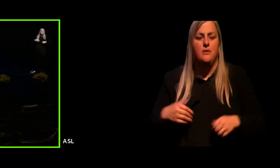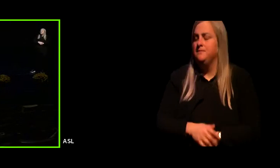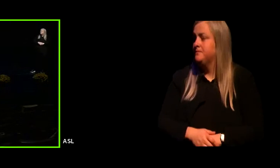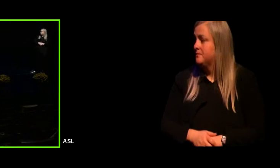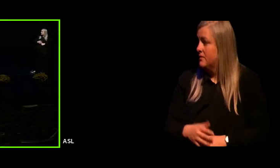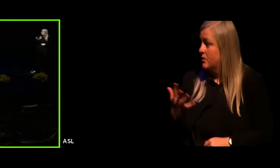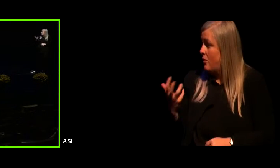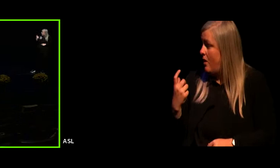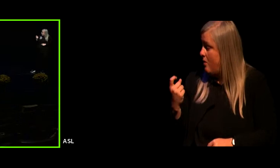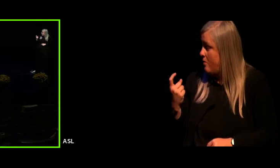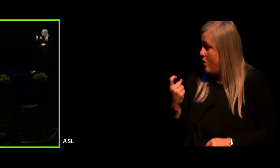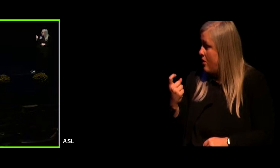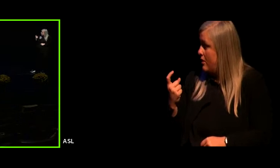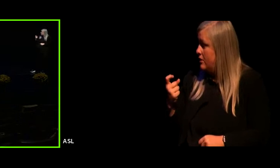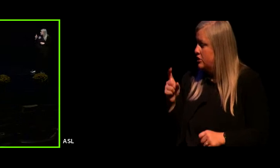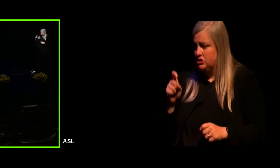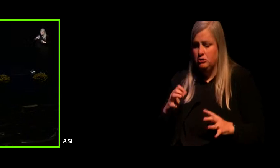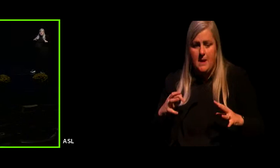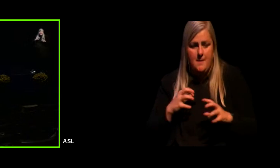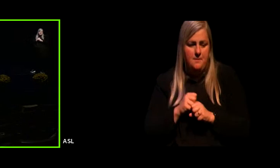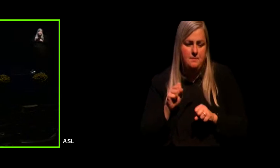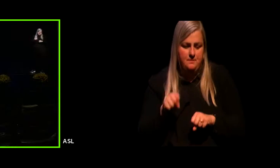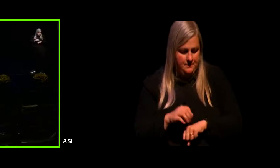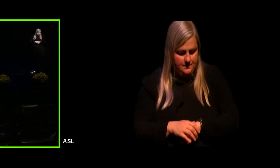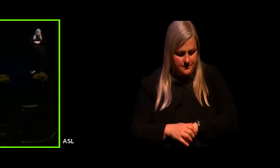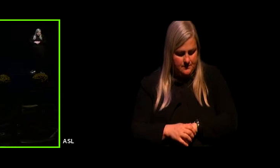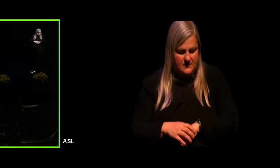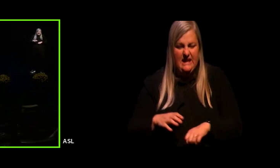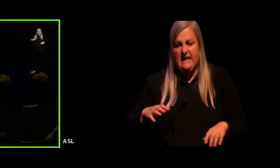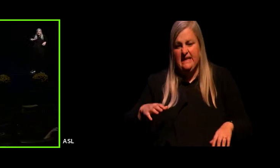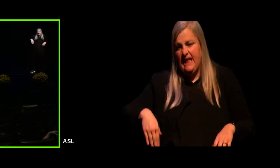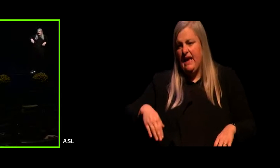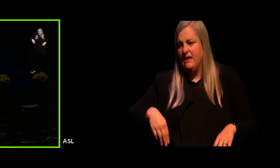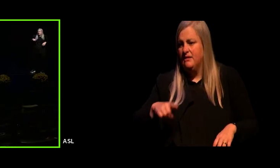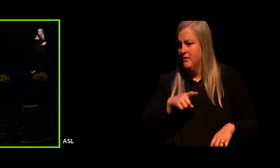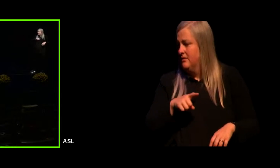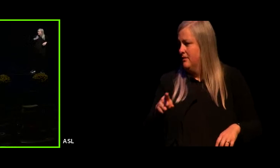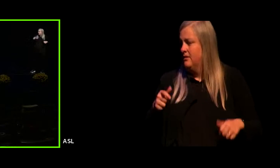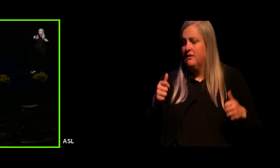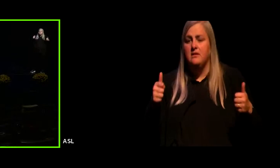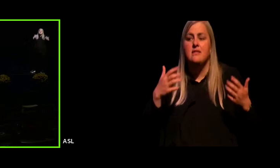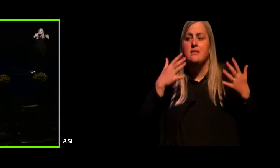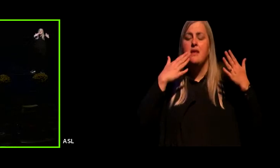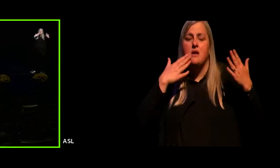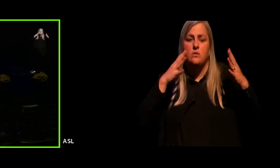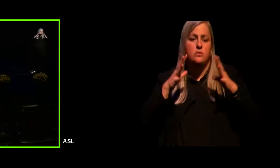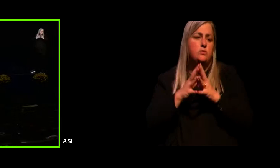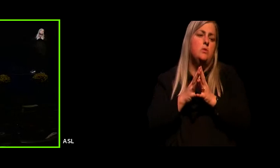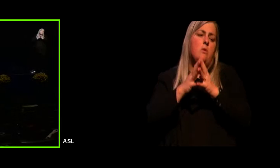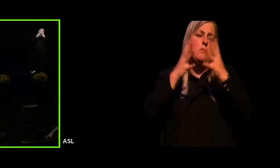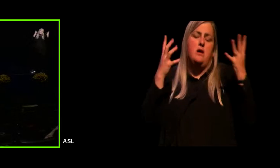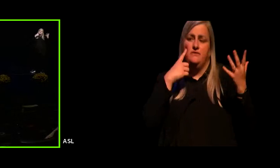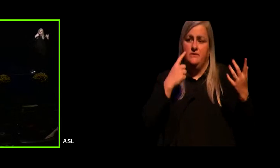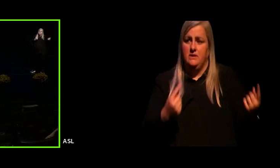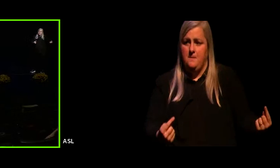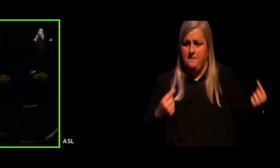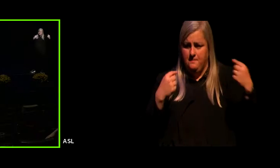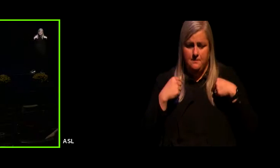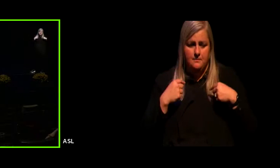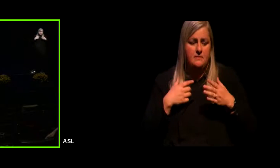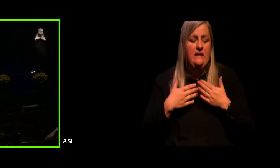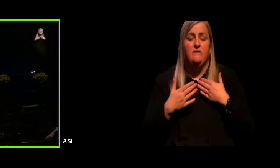more? We should wrap up. Yeah, it's late. Y'all, thank you so much for coming to this, even